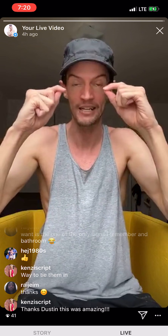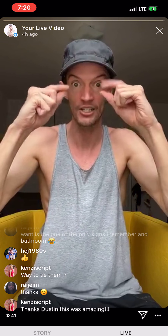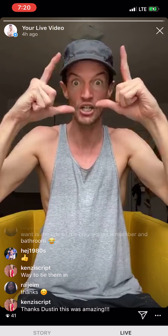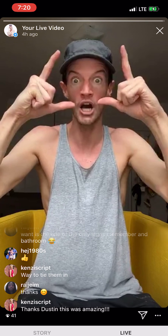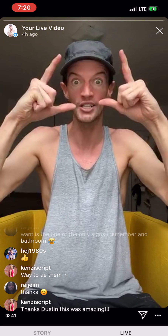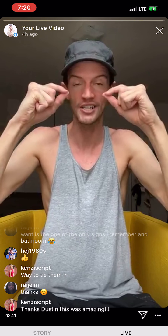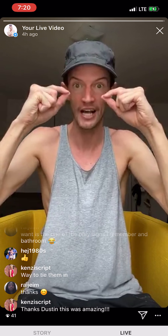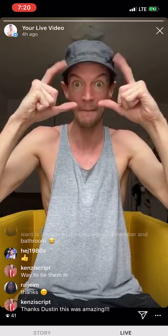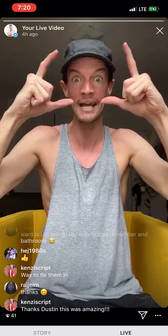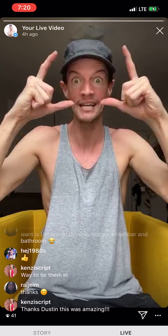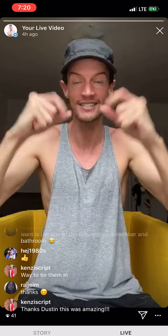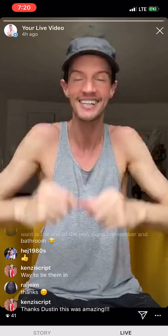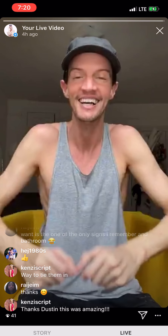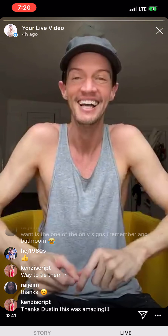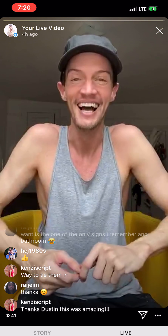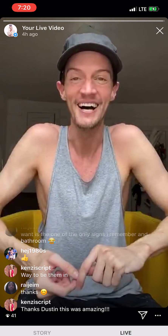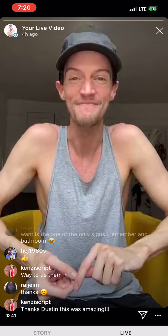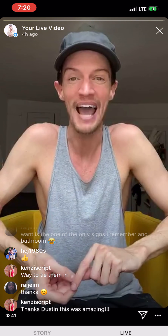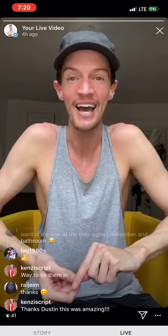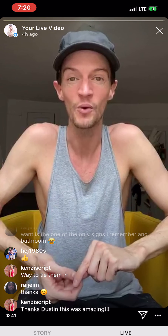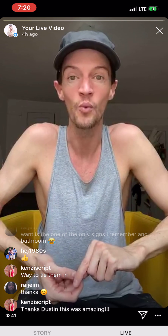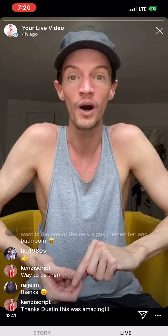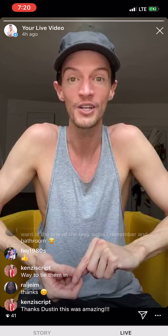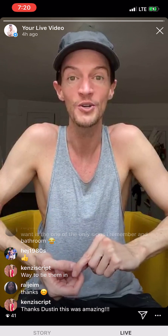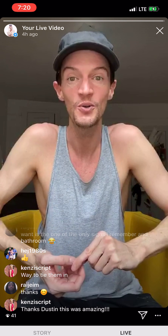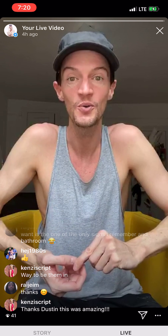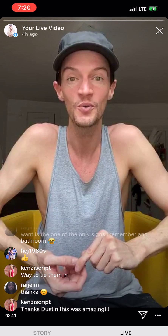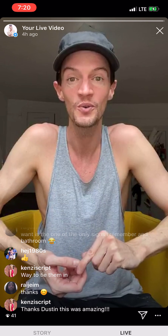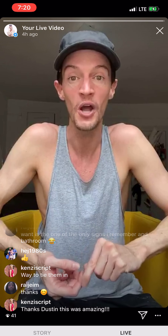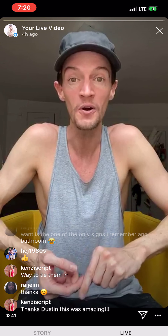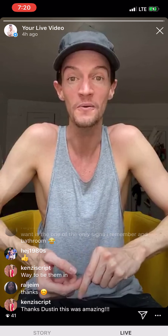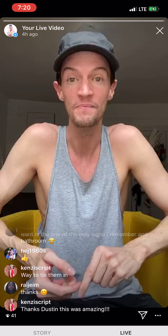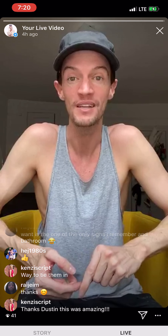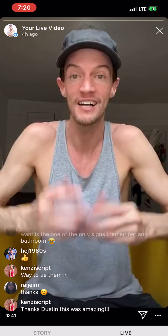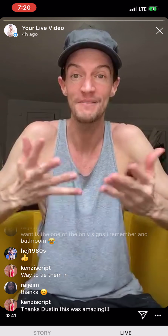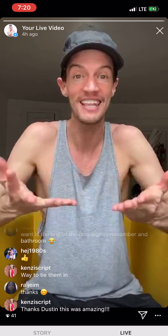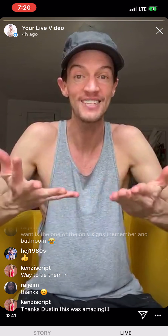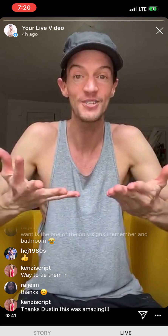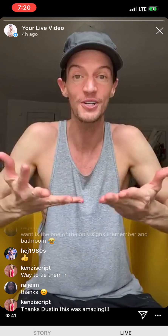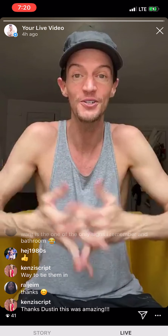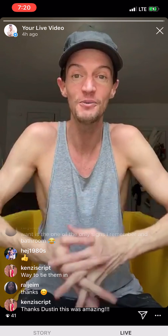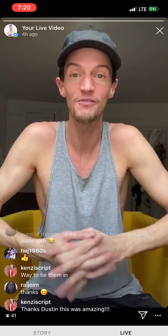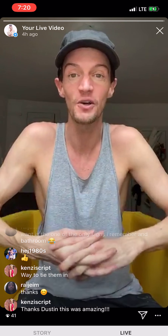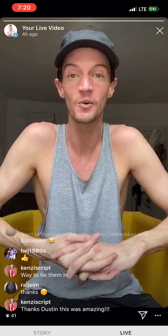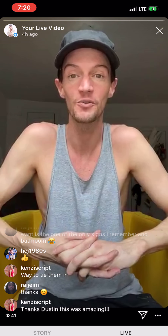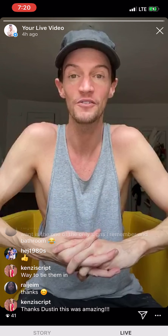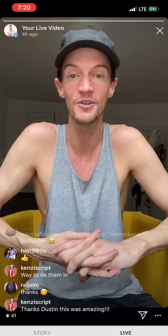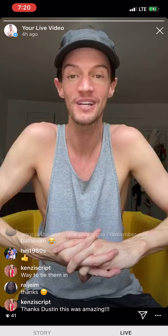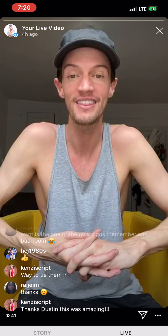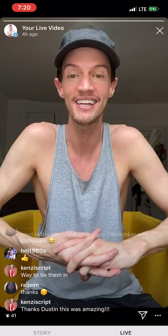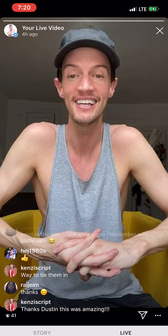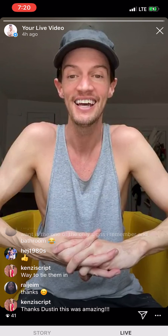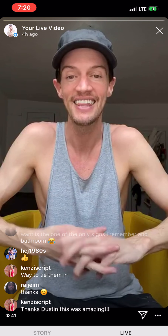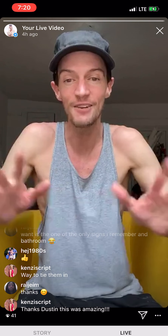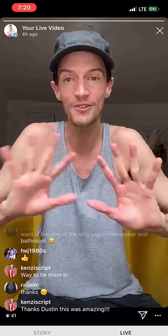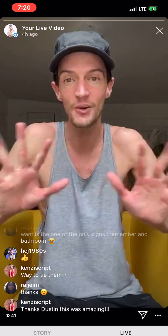astonished, amazed, um, at what you know. Um, the lessons are on YouTube if you ever wanna review anything. Thank you for joining